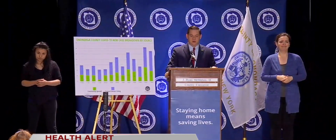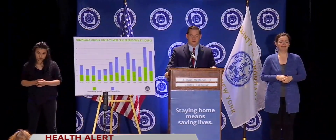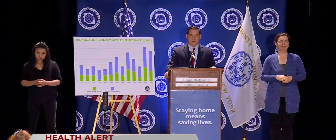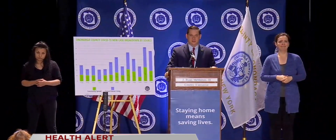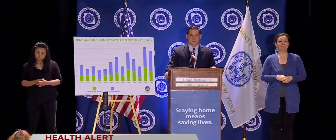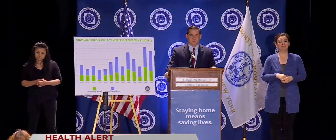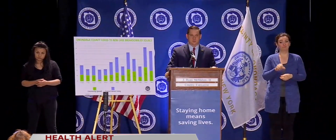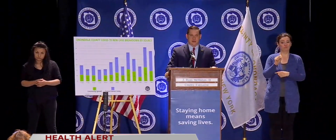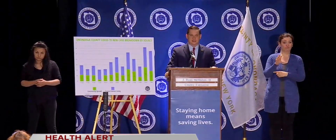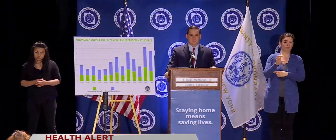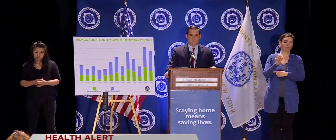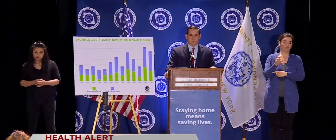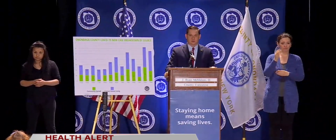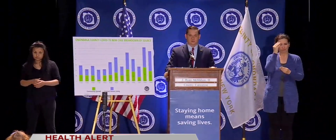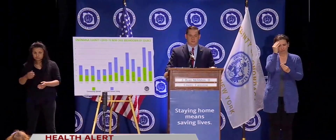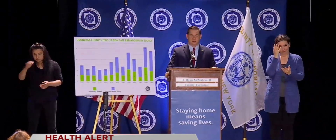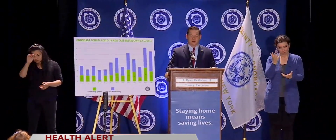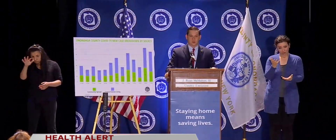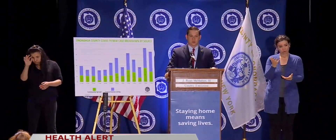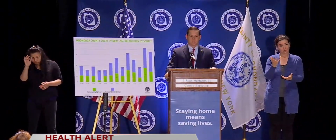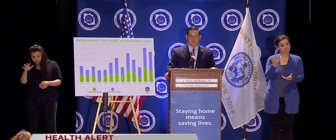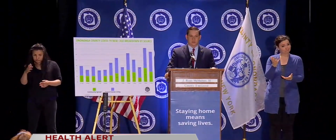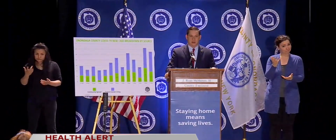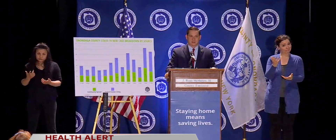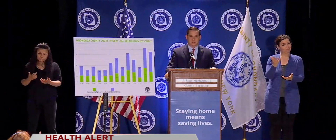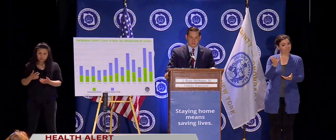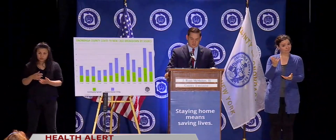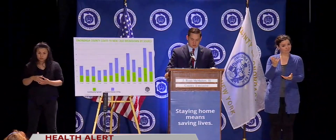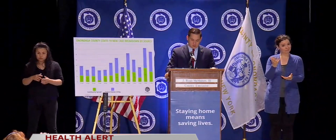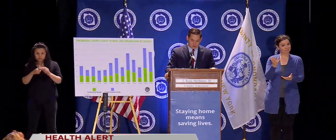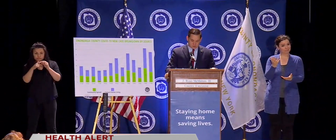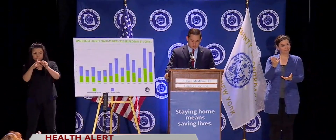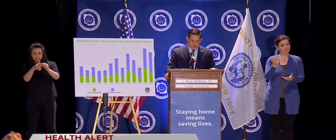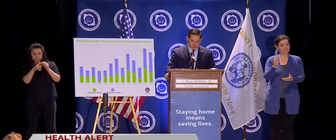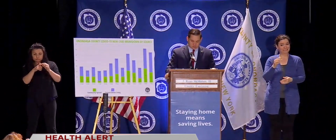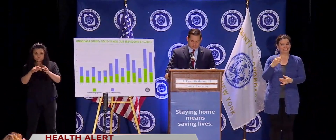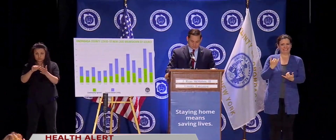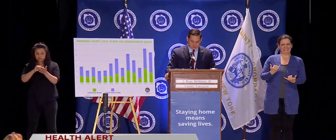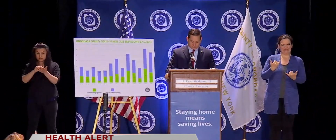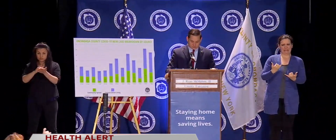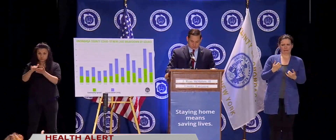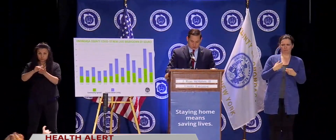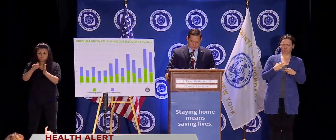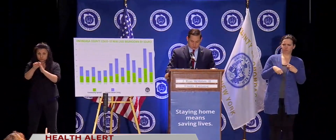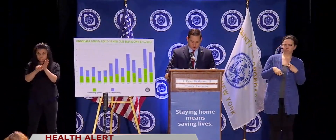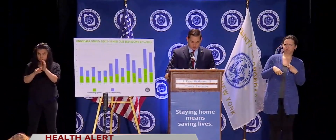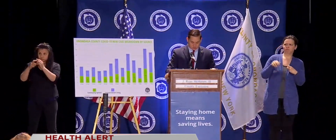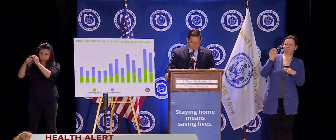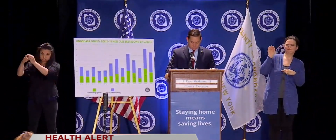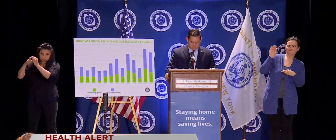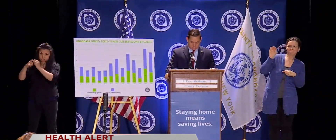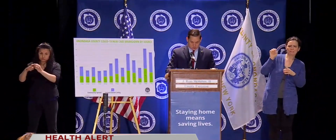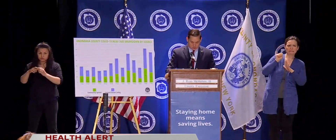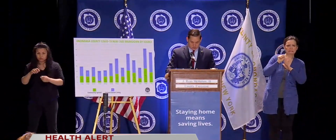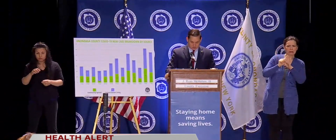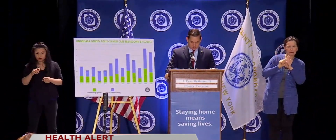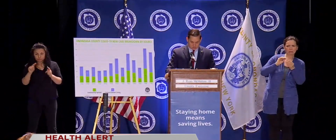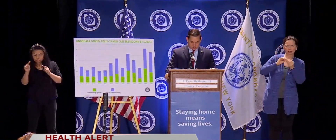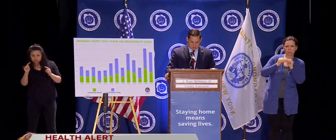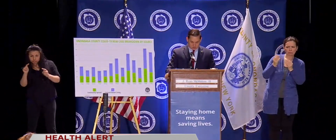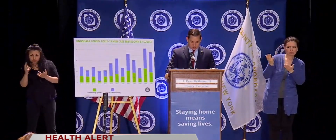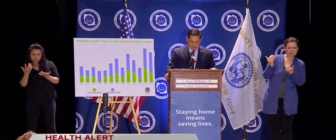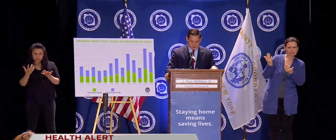information and clarifications we've been asking for from the state of New York that we got today. So we have lots of things to talk about.